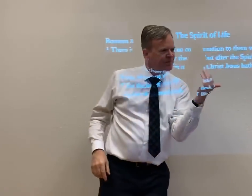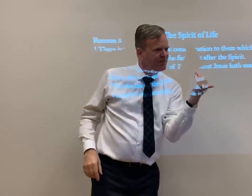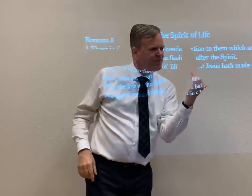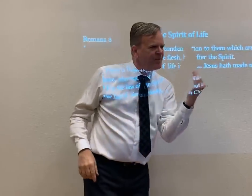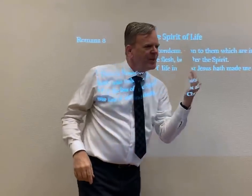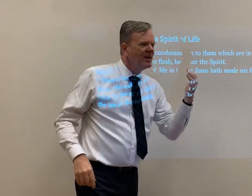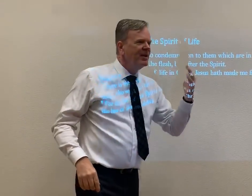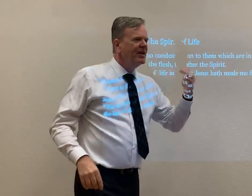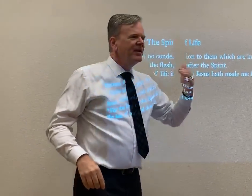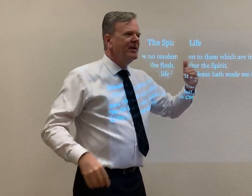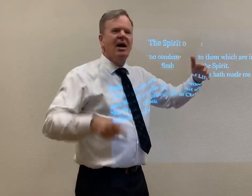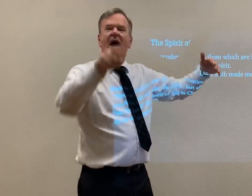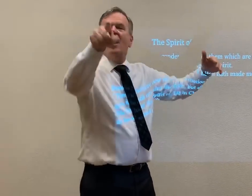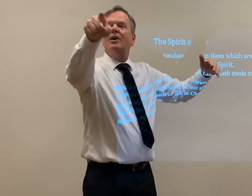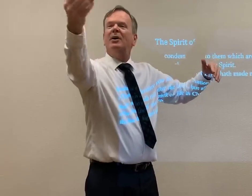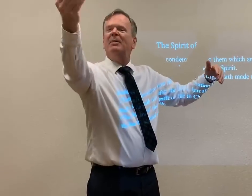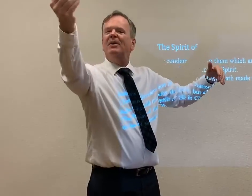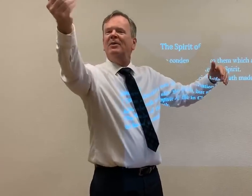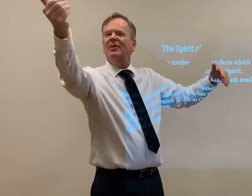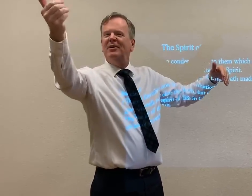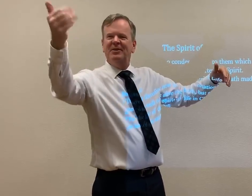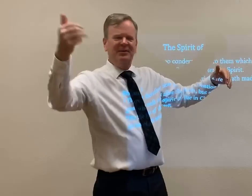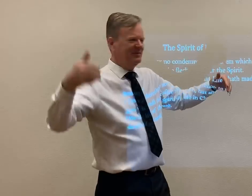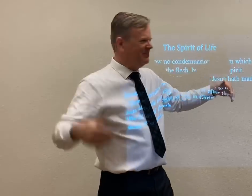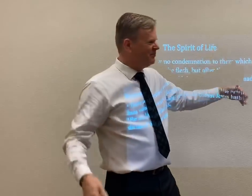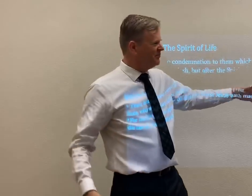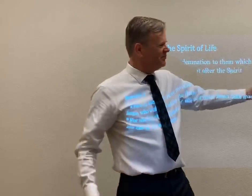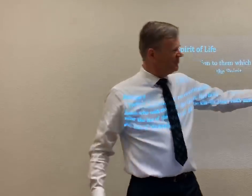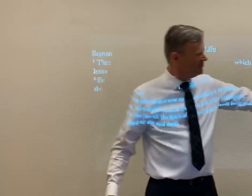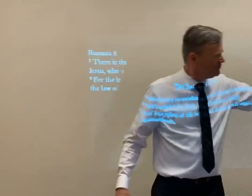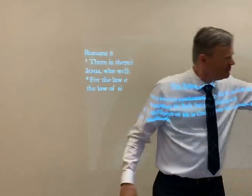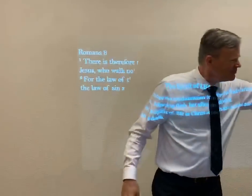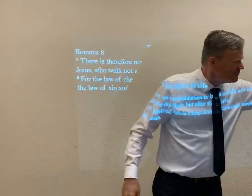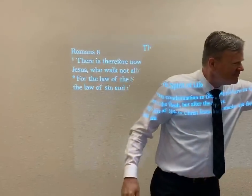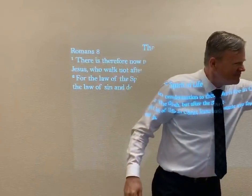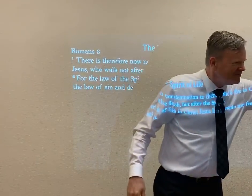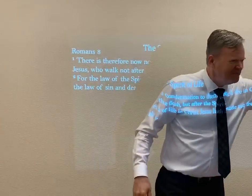here, Jatinder. And you as well.